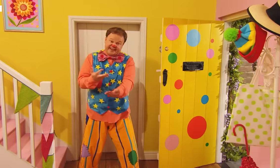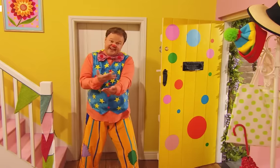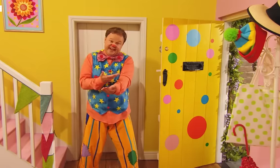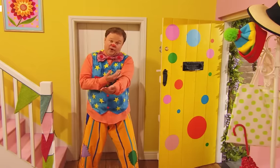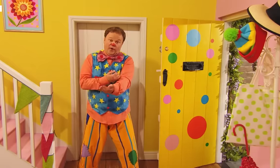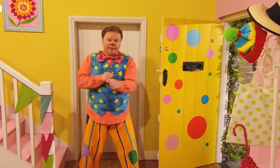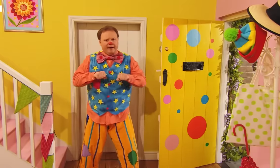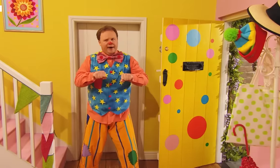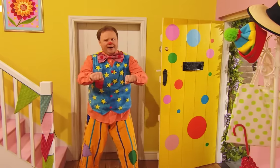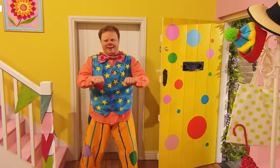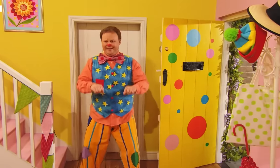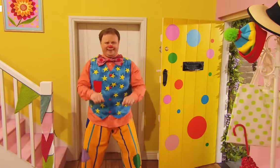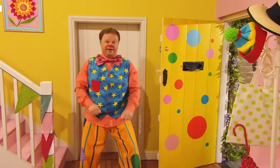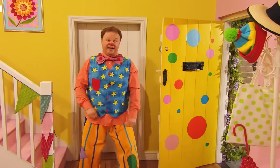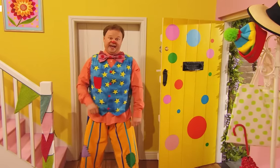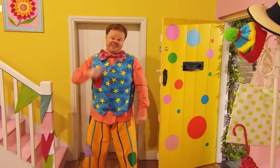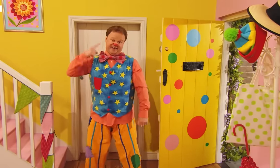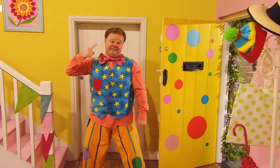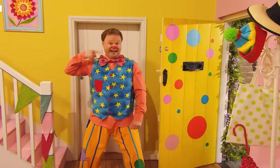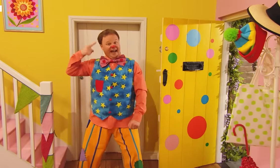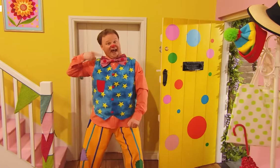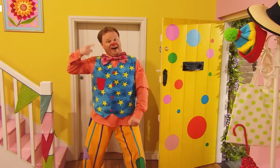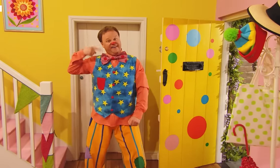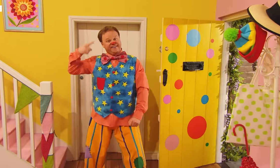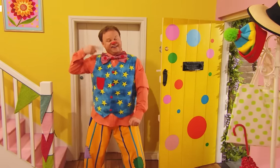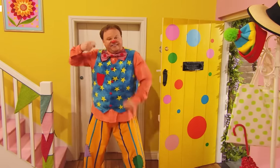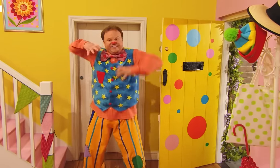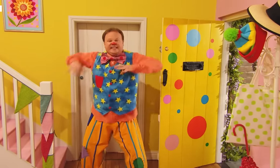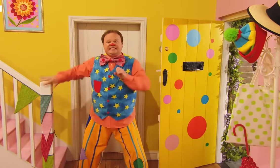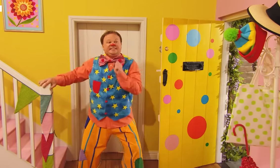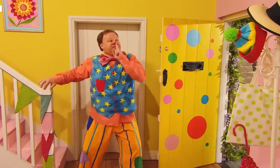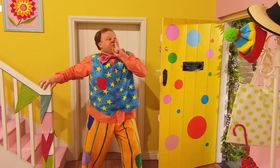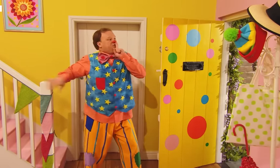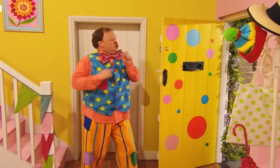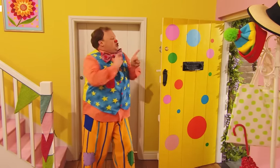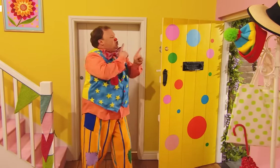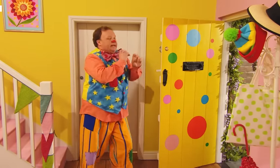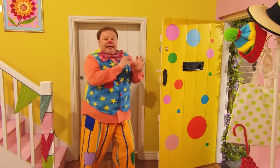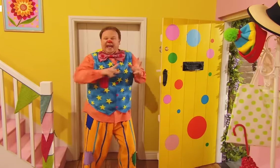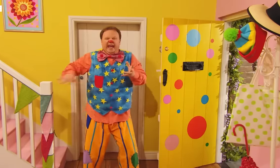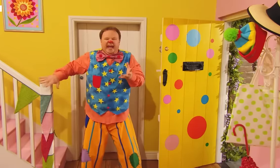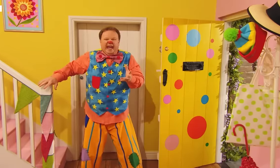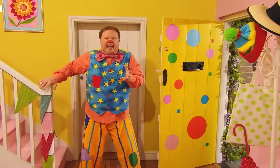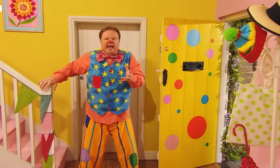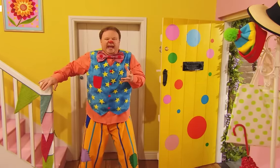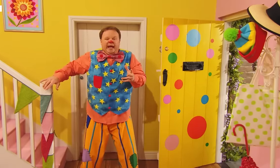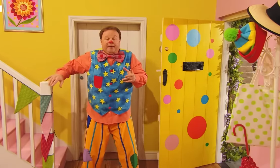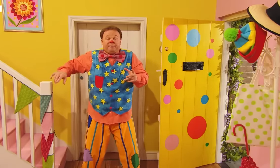a lawnmower. Oh, it's very loud. Why don't you close the door, Mr.